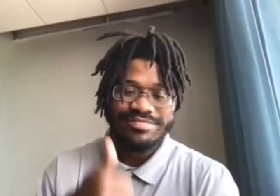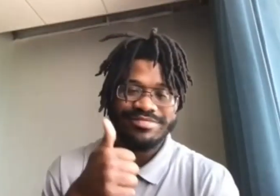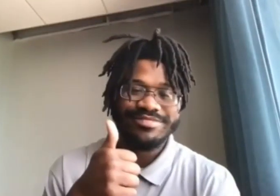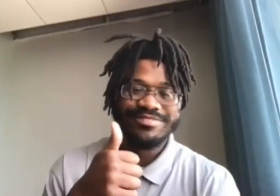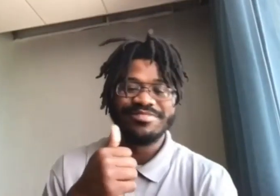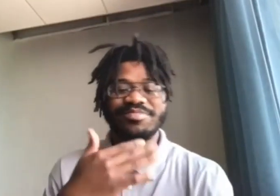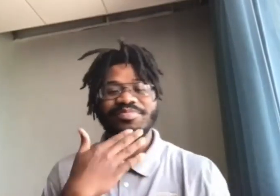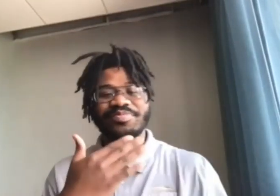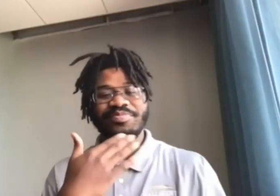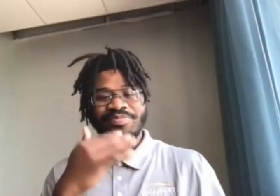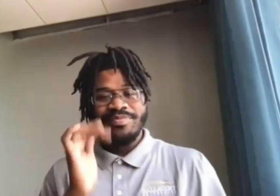and do something different.